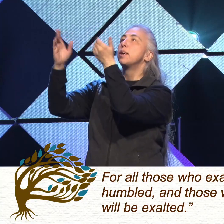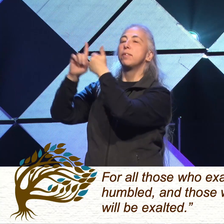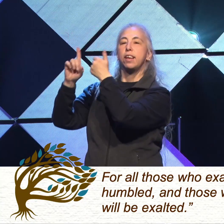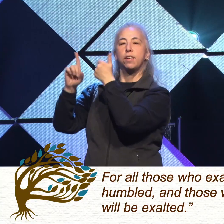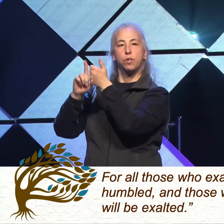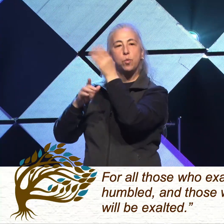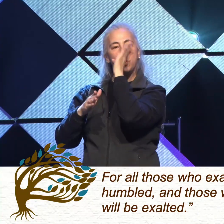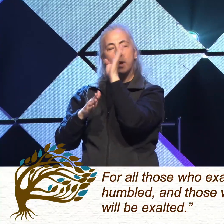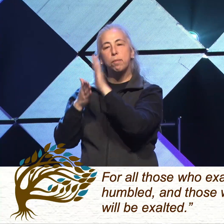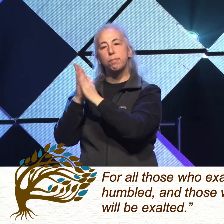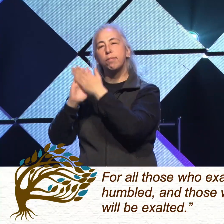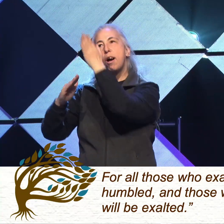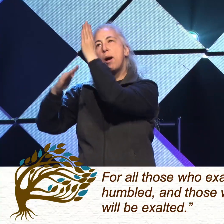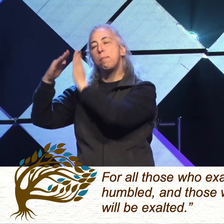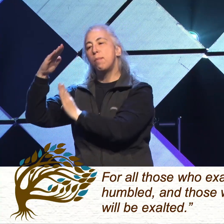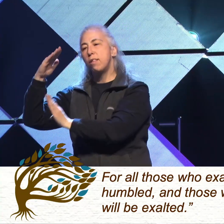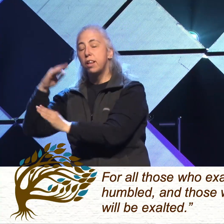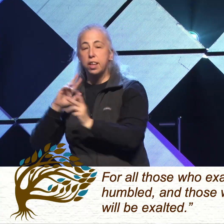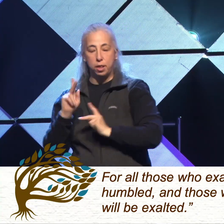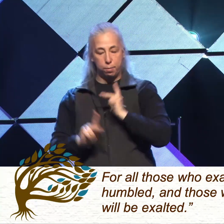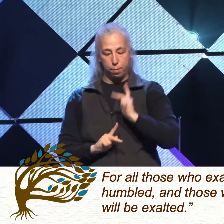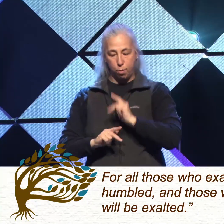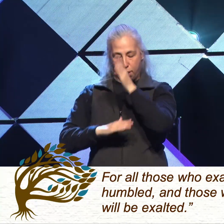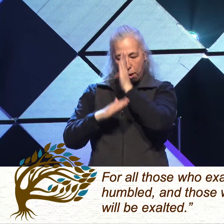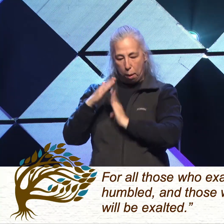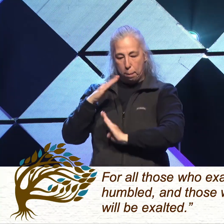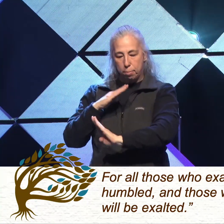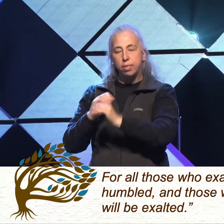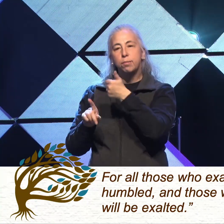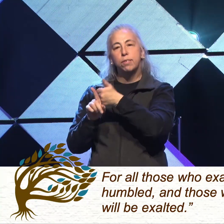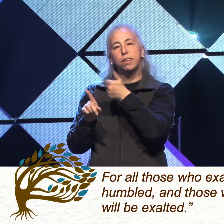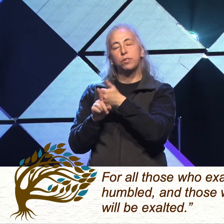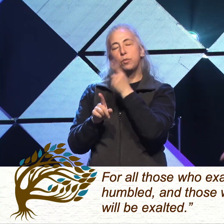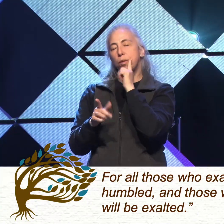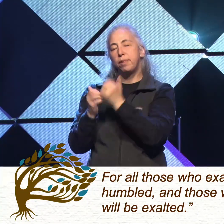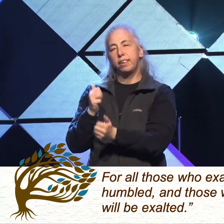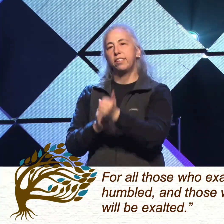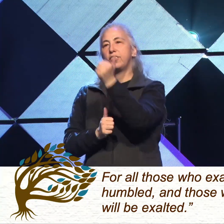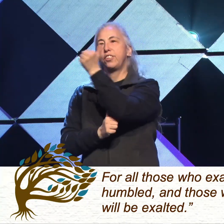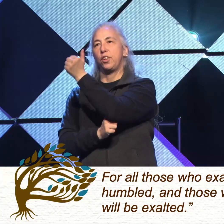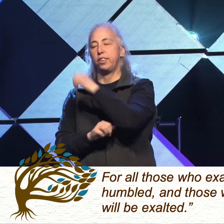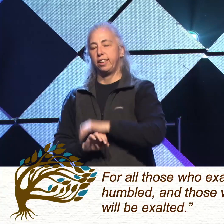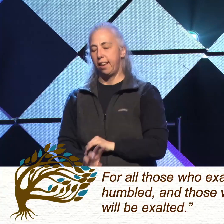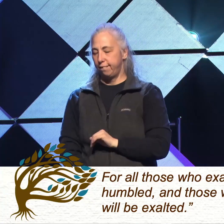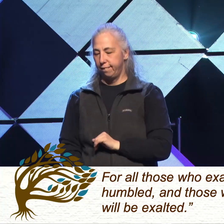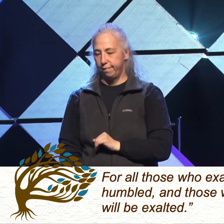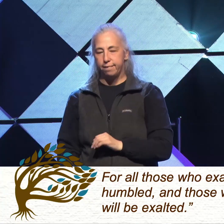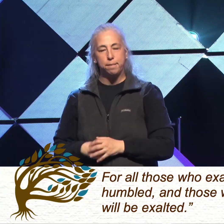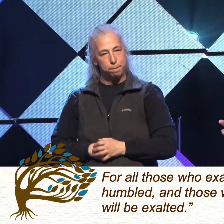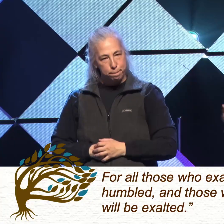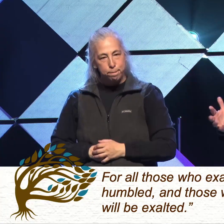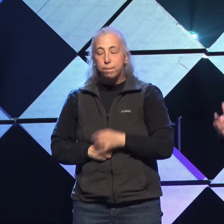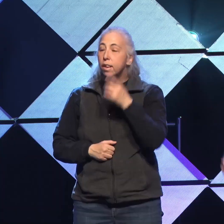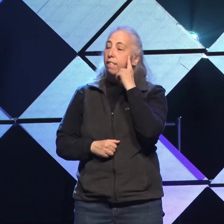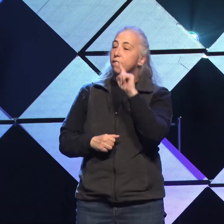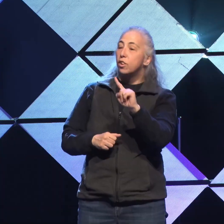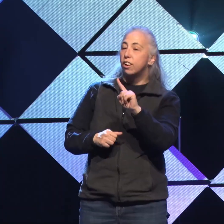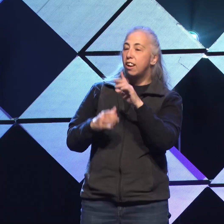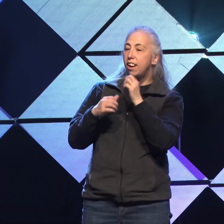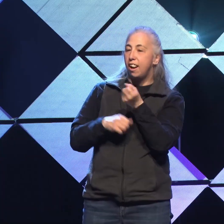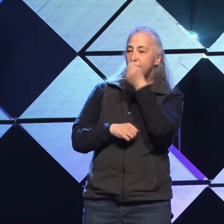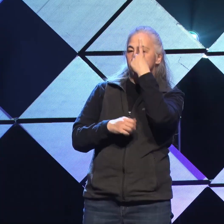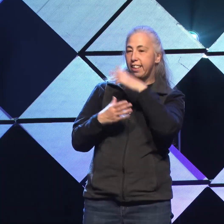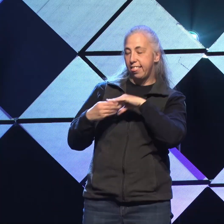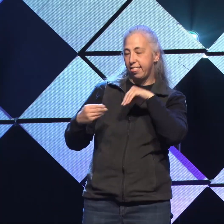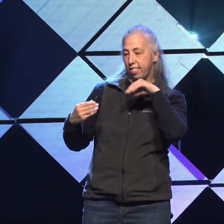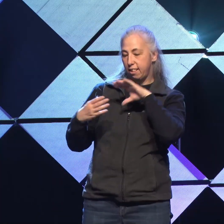who humble themselves will be exalted. And to help us understand this parable, we got to understand the audience